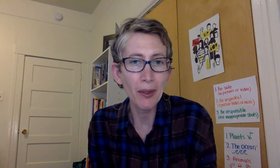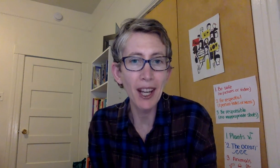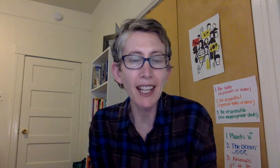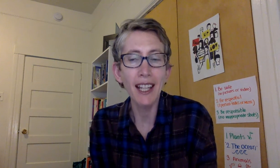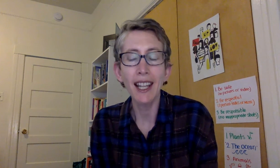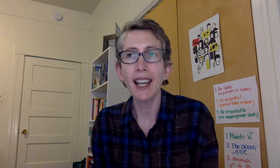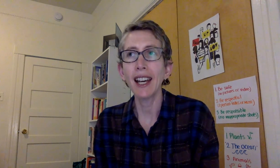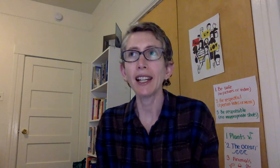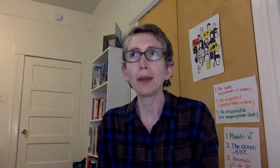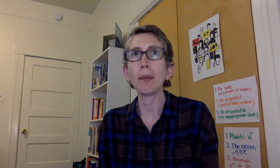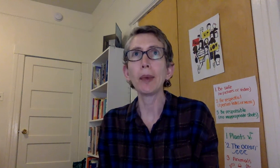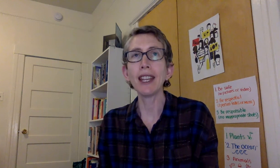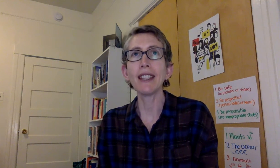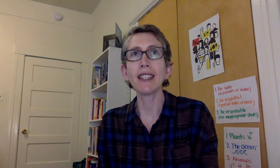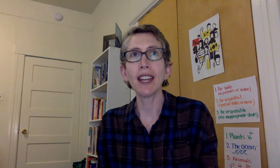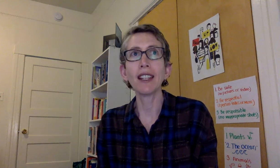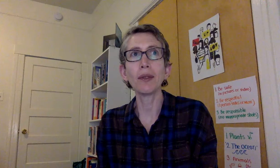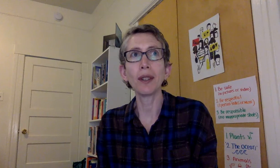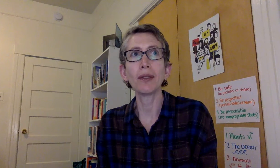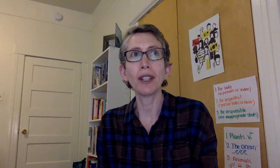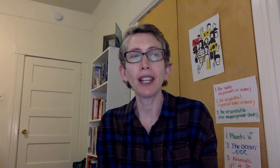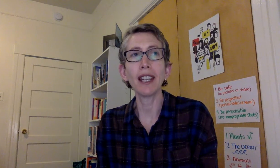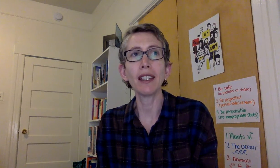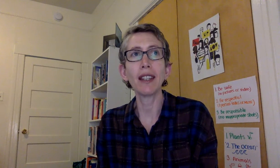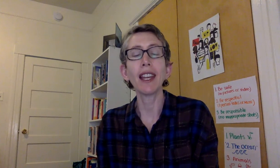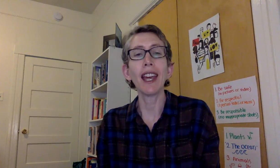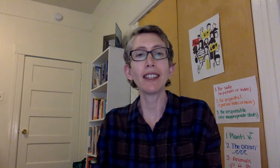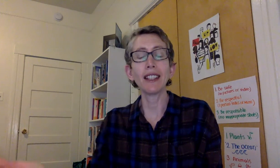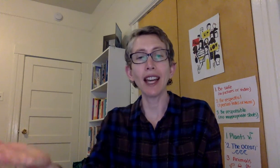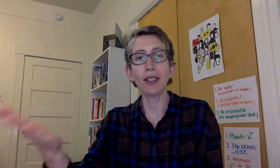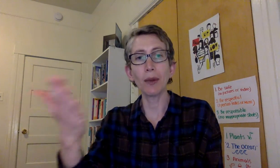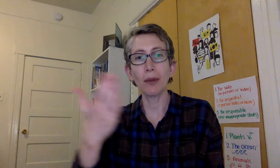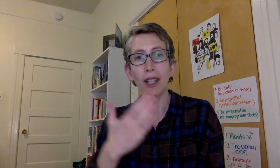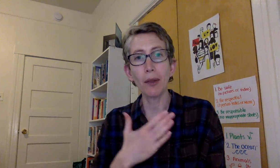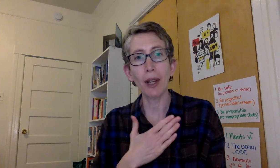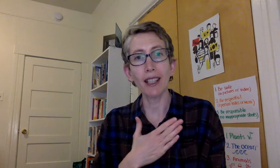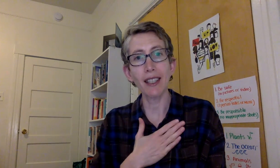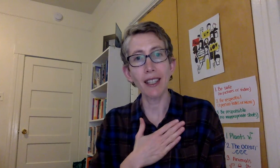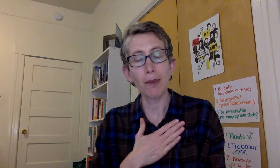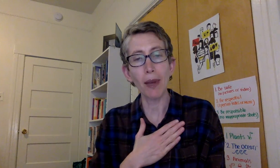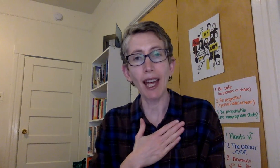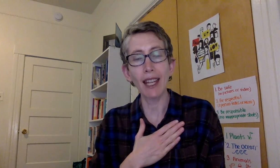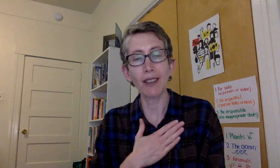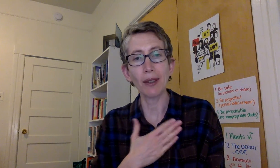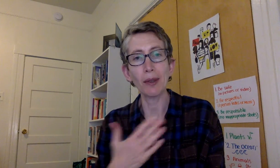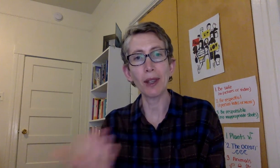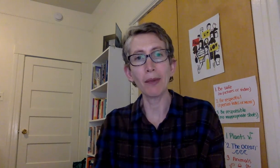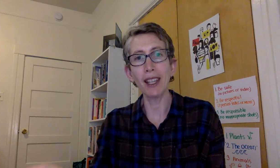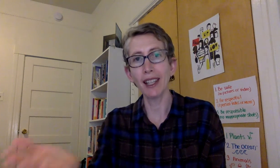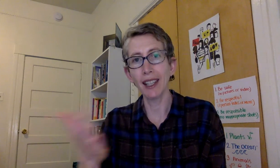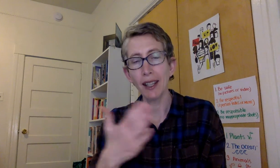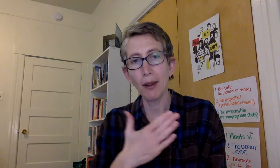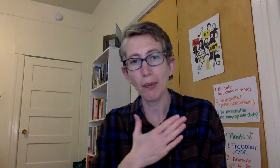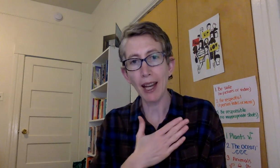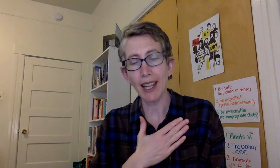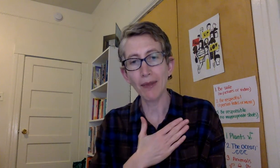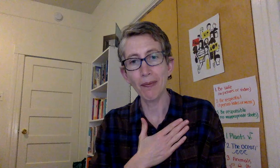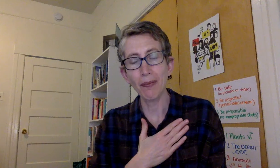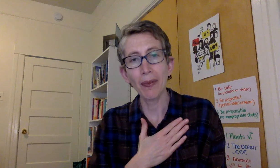right? Peace like a river in, and the last word we need to practice is my. Do it with me, my.